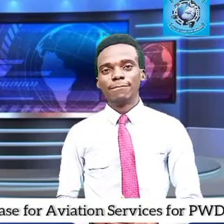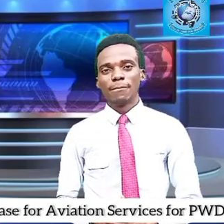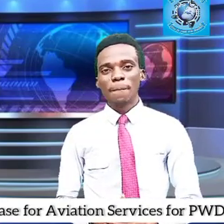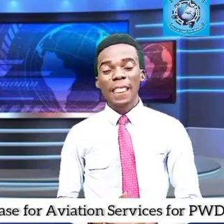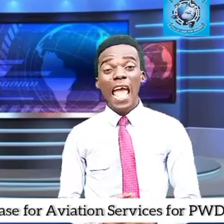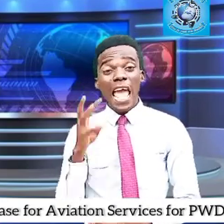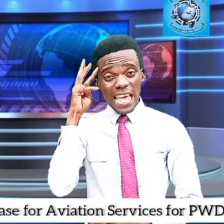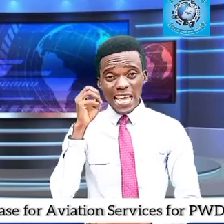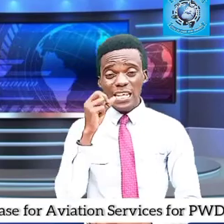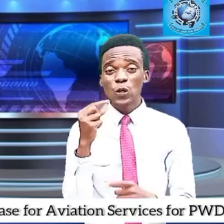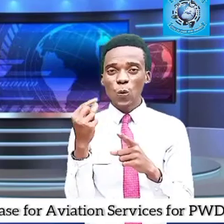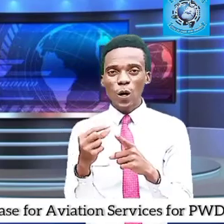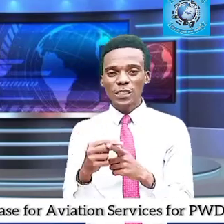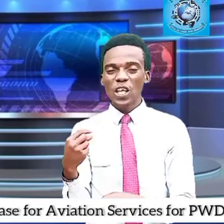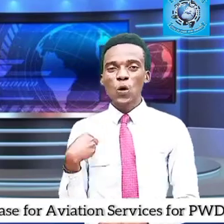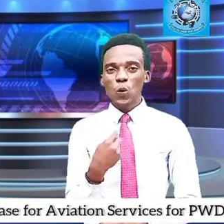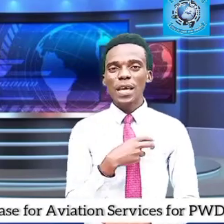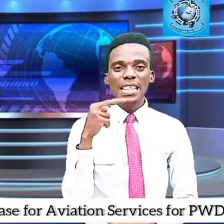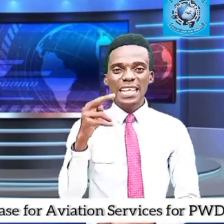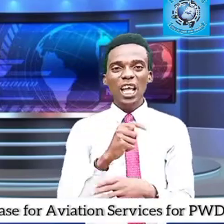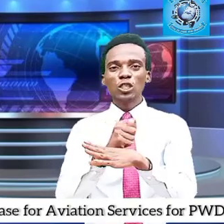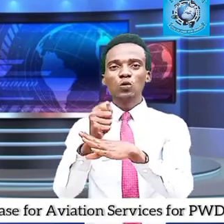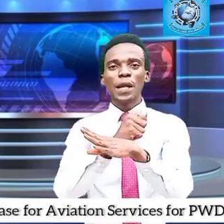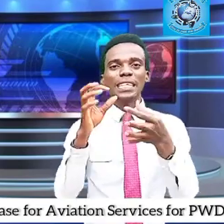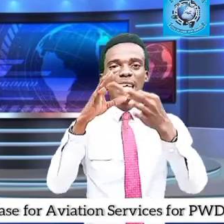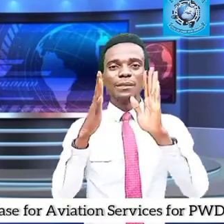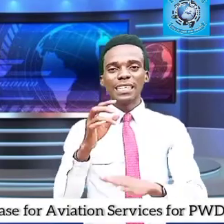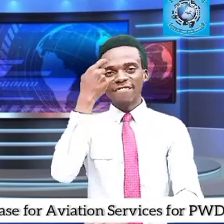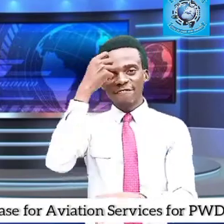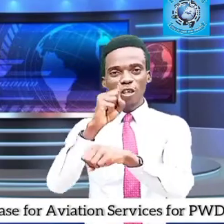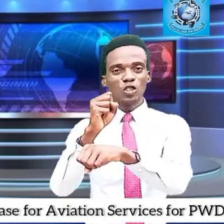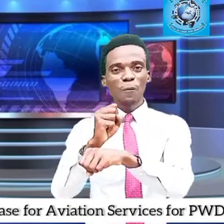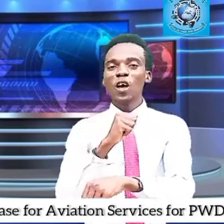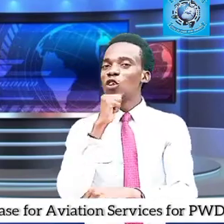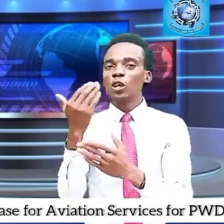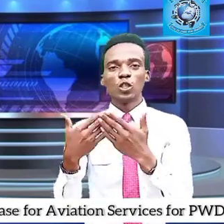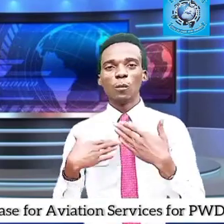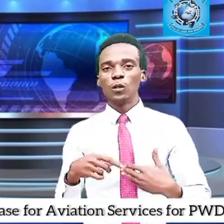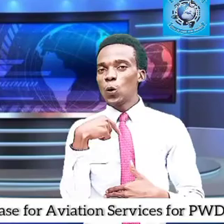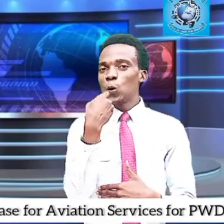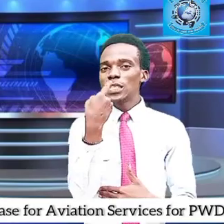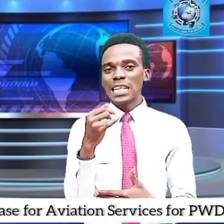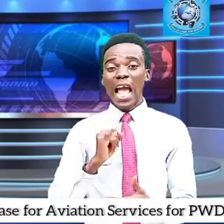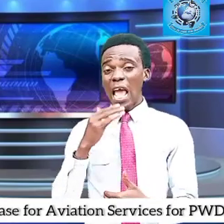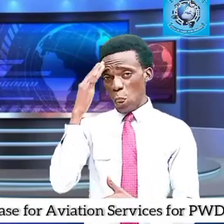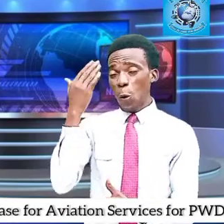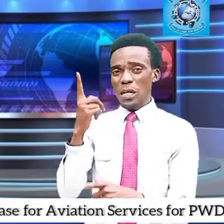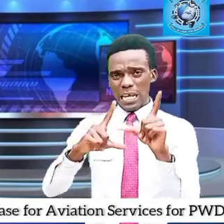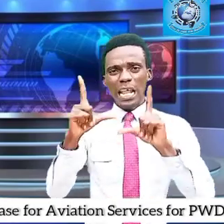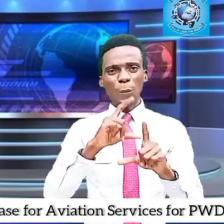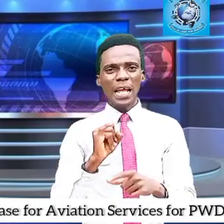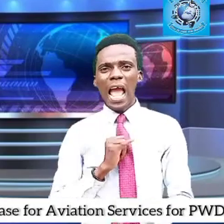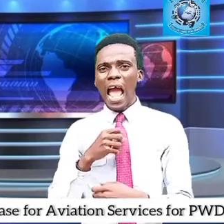His words: "We need trained interpreters for the job, not someone who says I know sign language. I